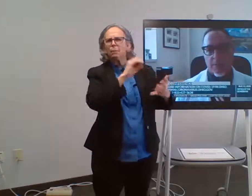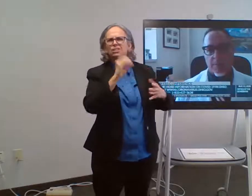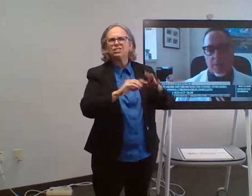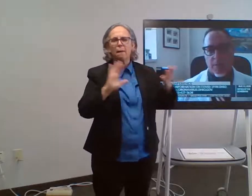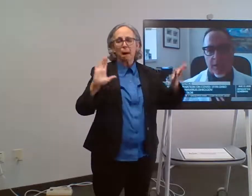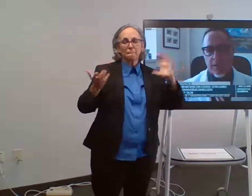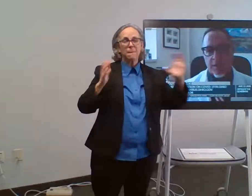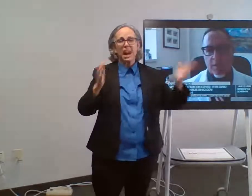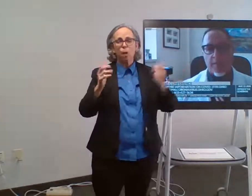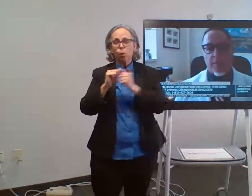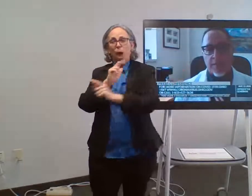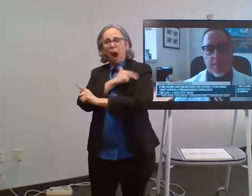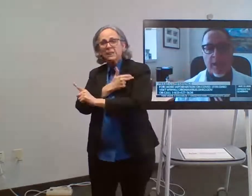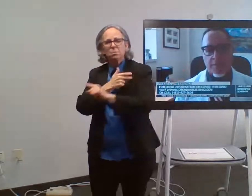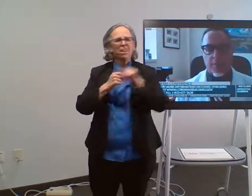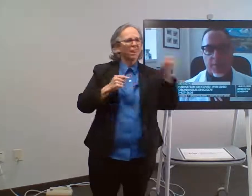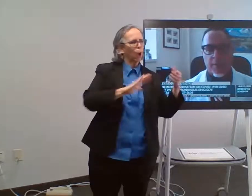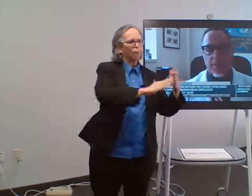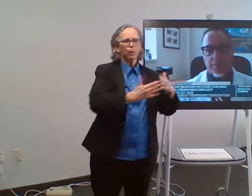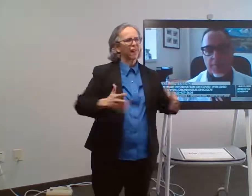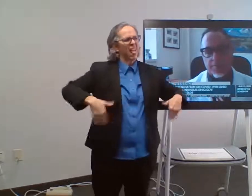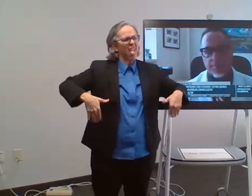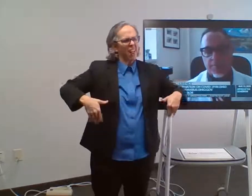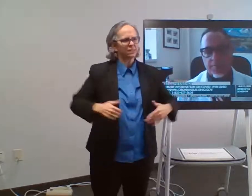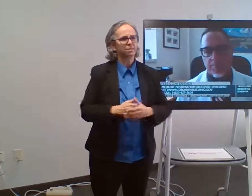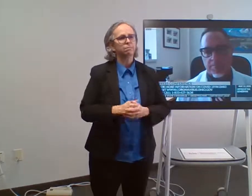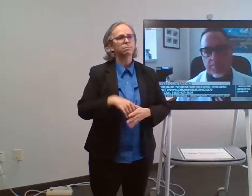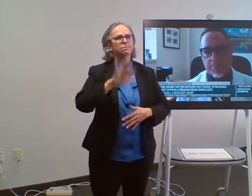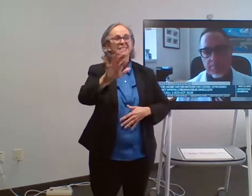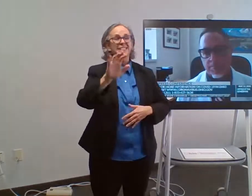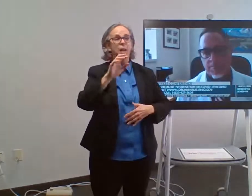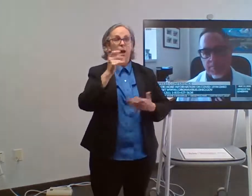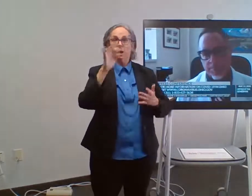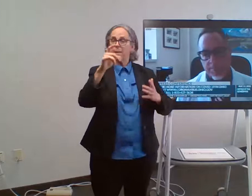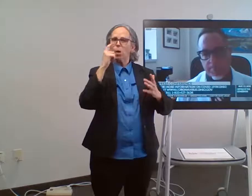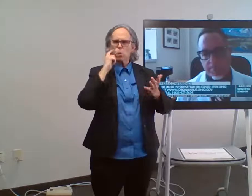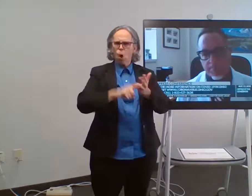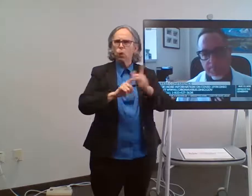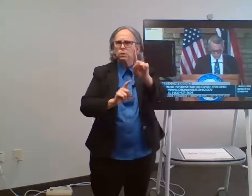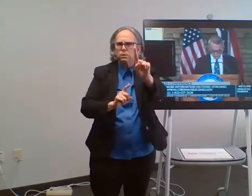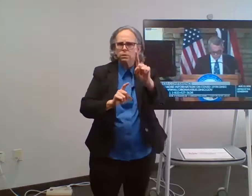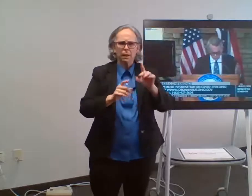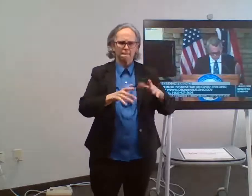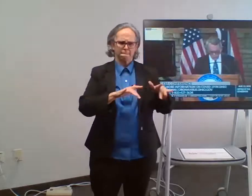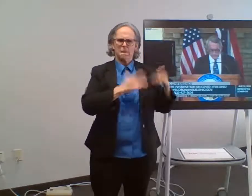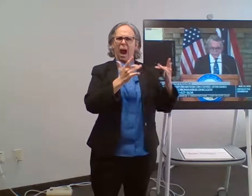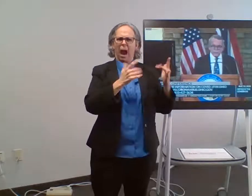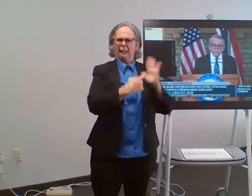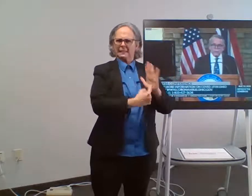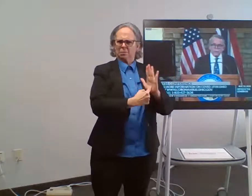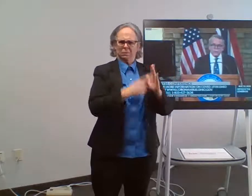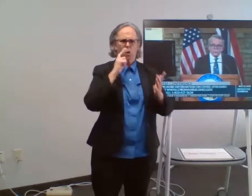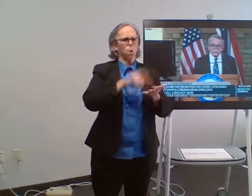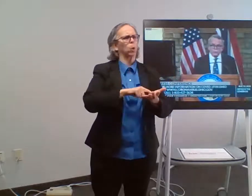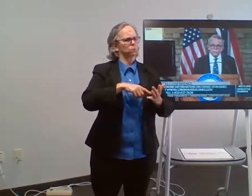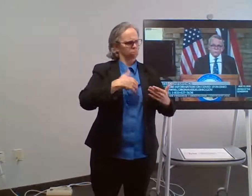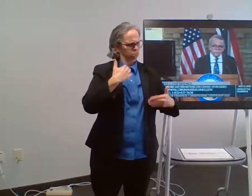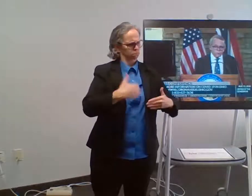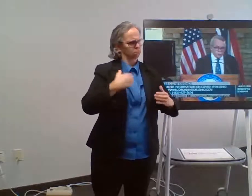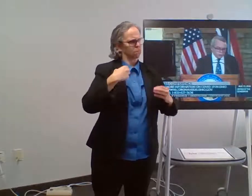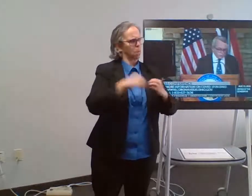less symptoms or less affected by coronavirus. Now, Doctor, I know you and I talked last night, and I know